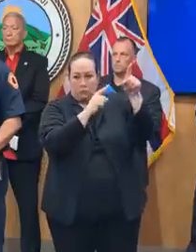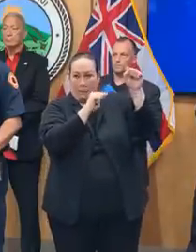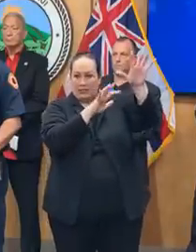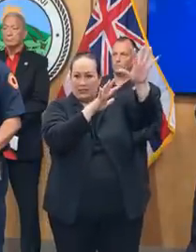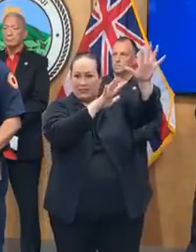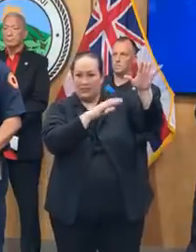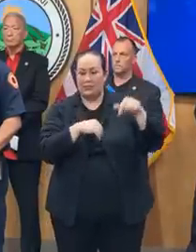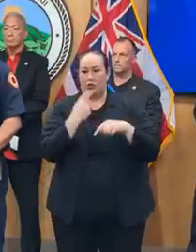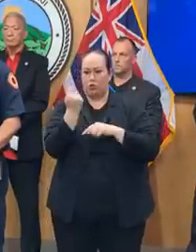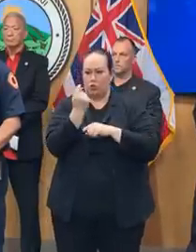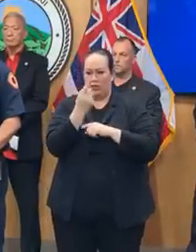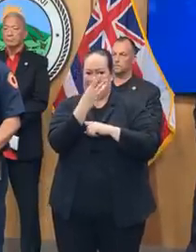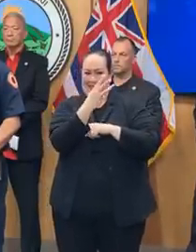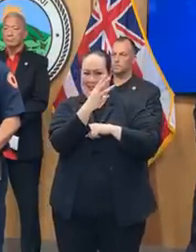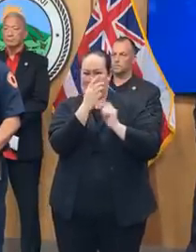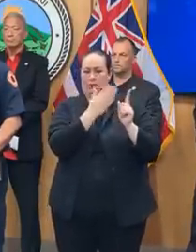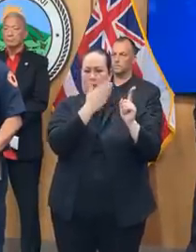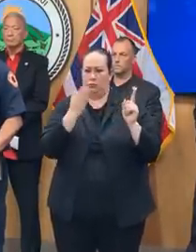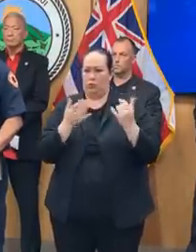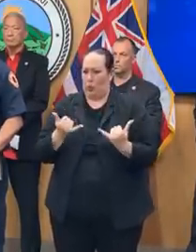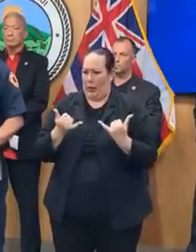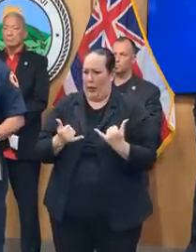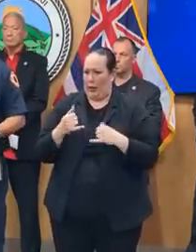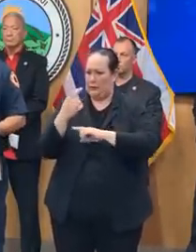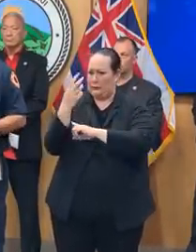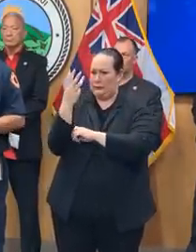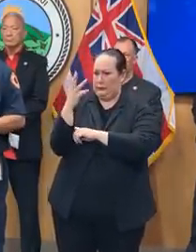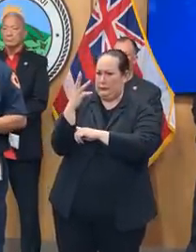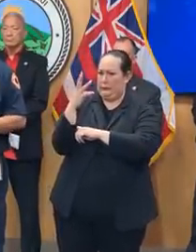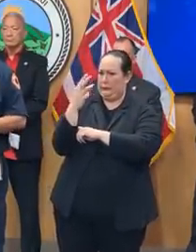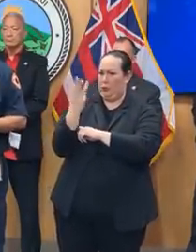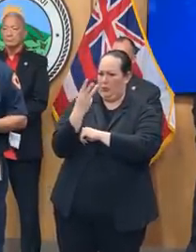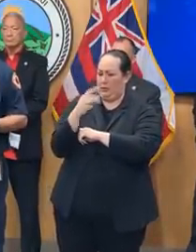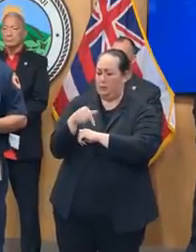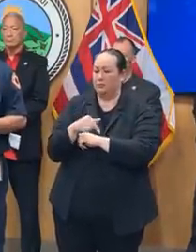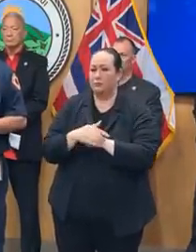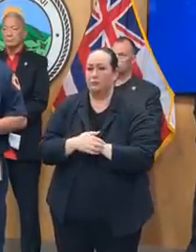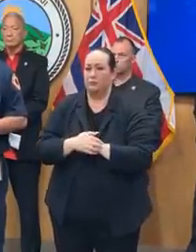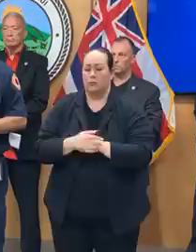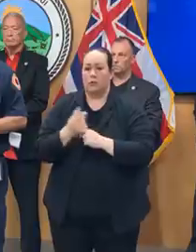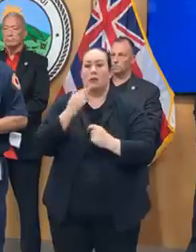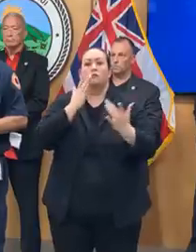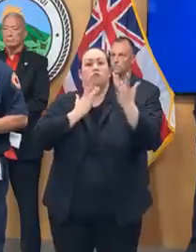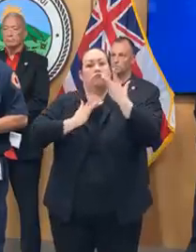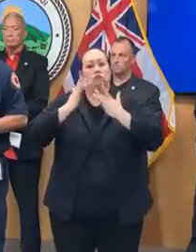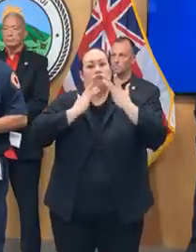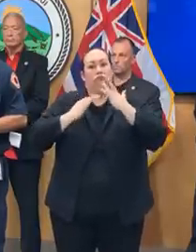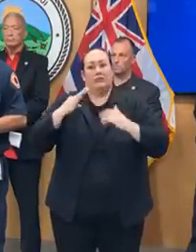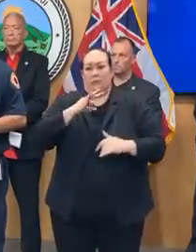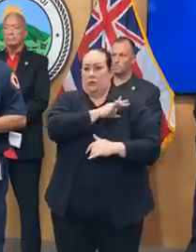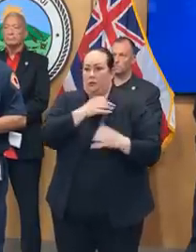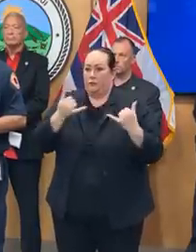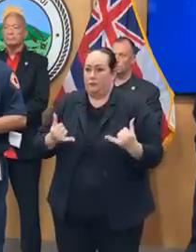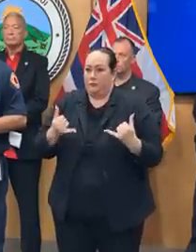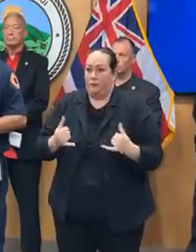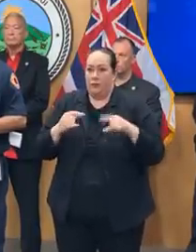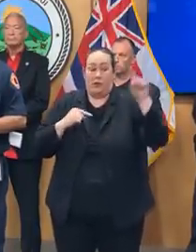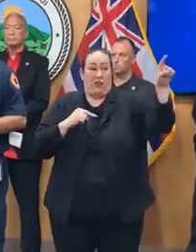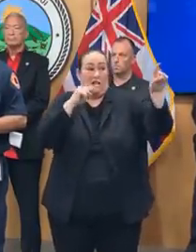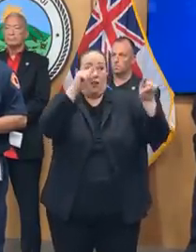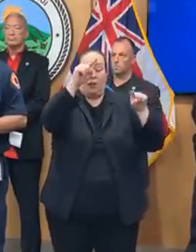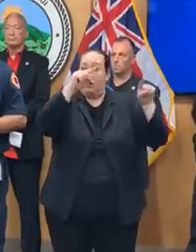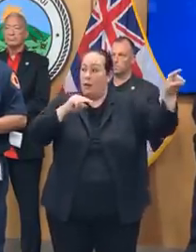Tuesday 16, and Wednesday 16. We are spread thin, and we are at multiple locations throughout the island. If we do need to get